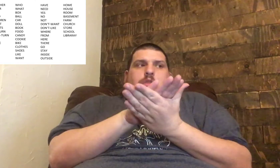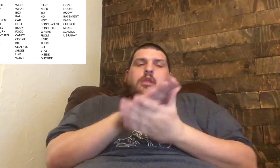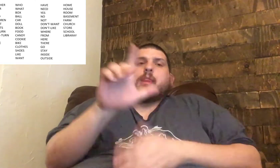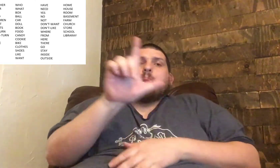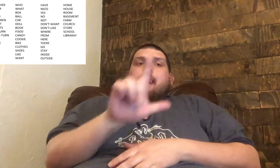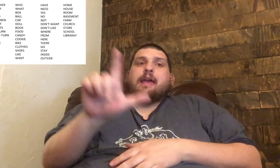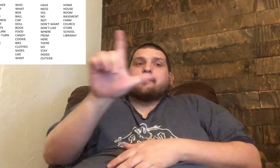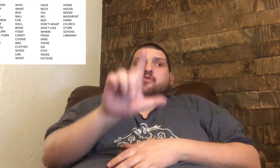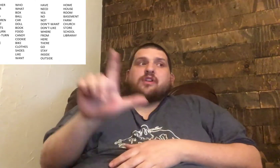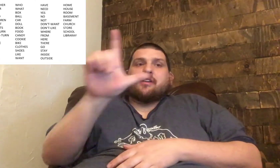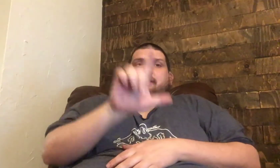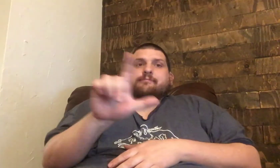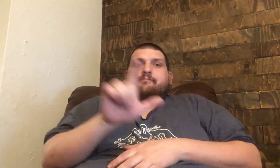school, library.